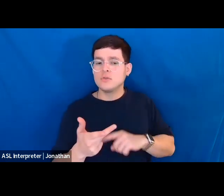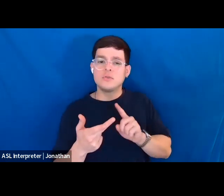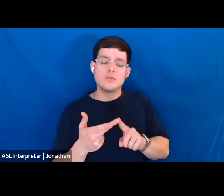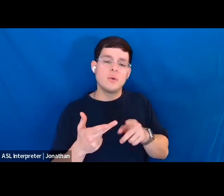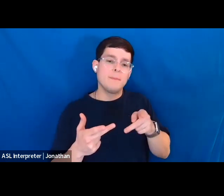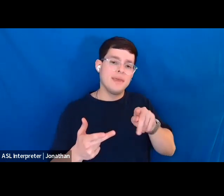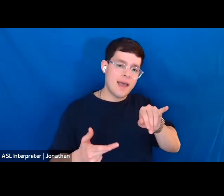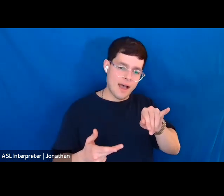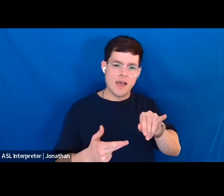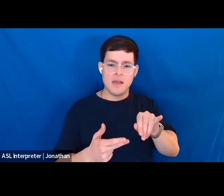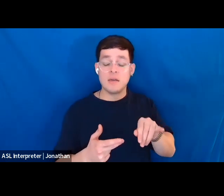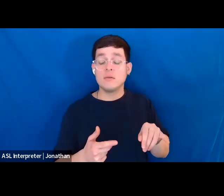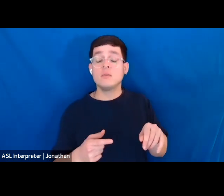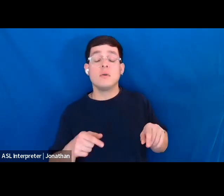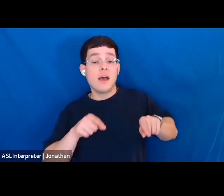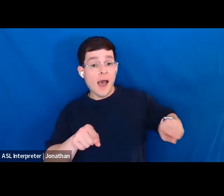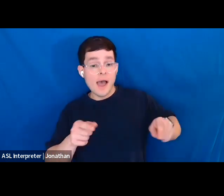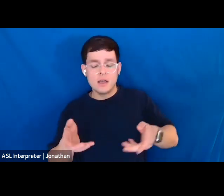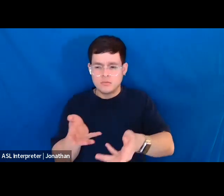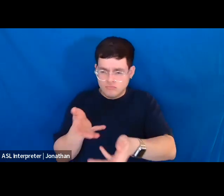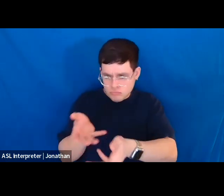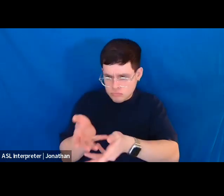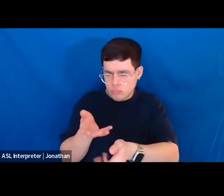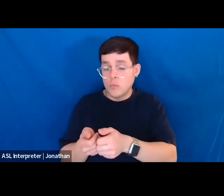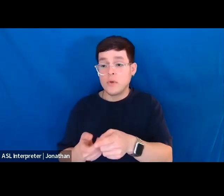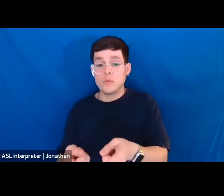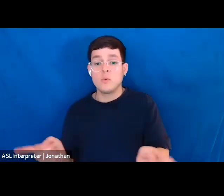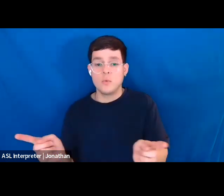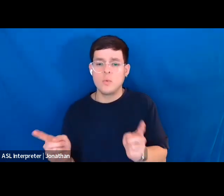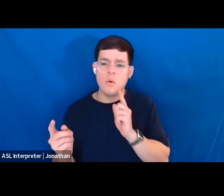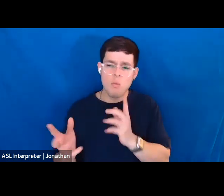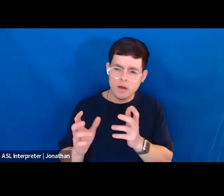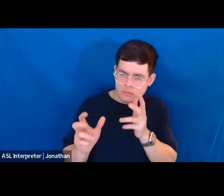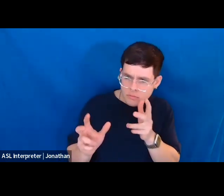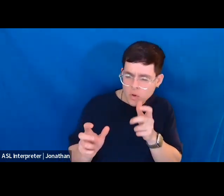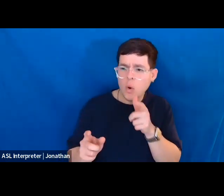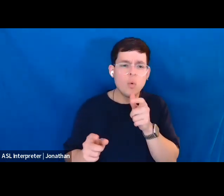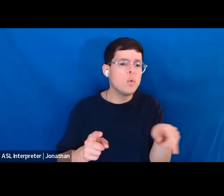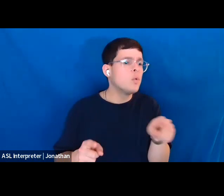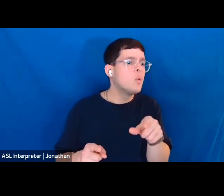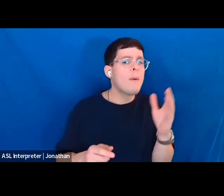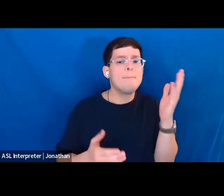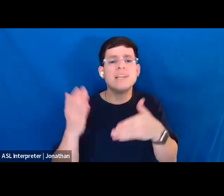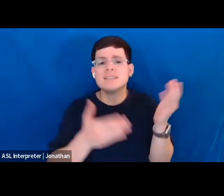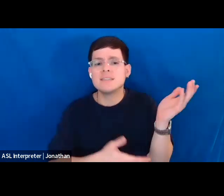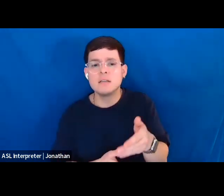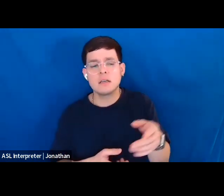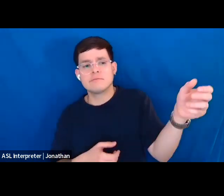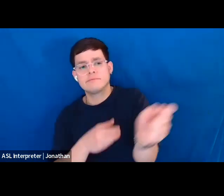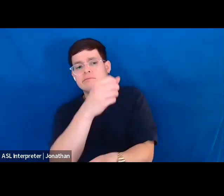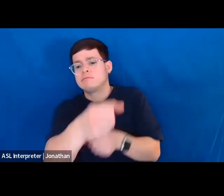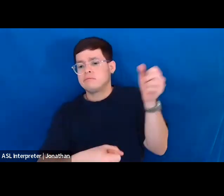as we work with you, we'll try and find out from you, who are we missing and who else can we invite